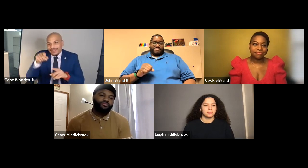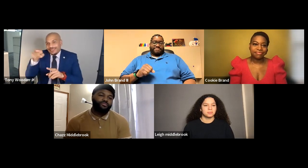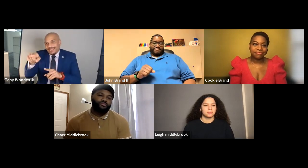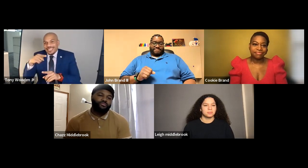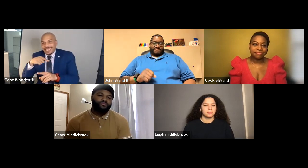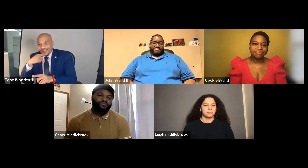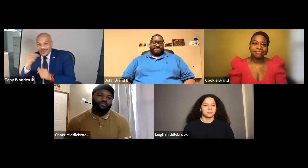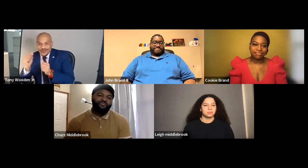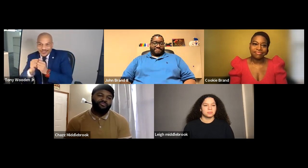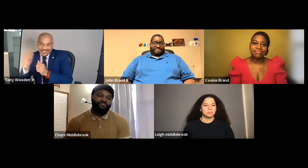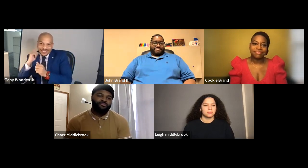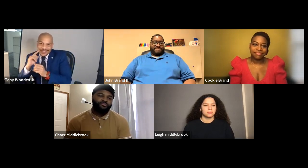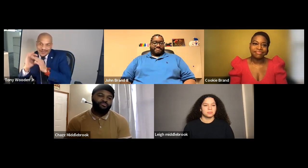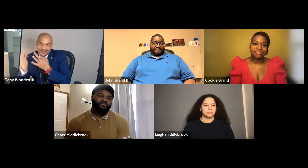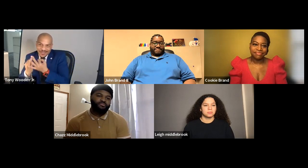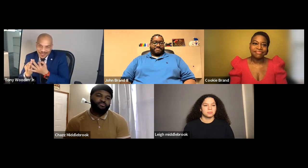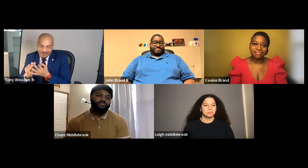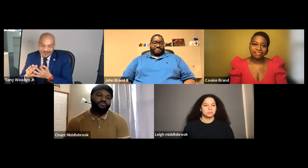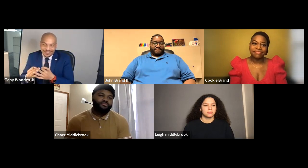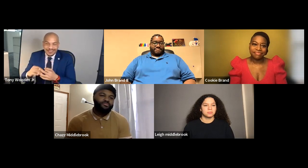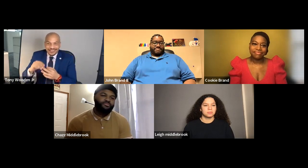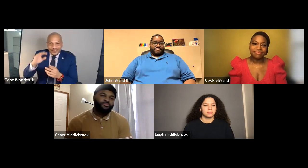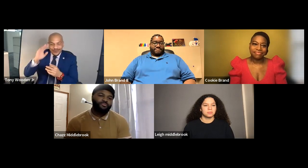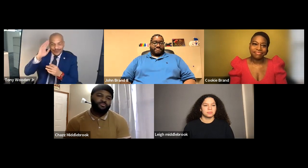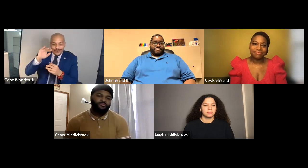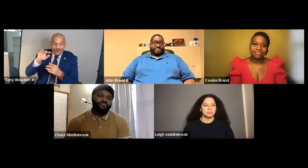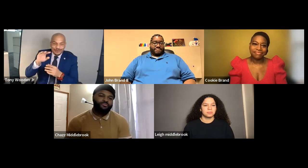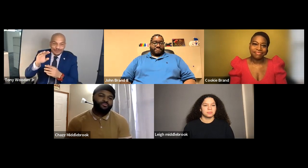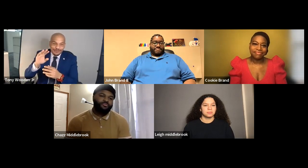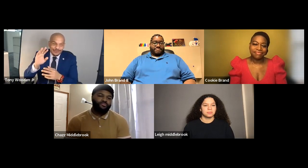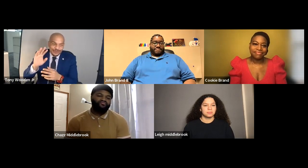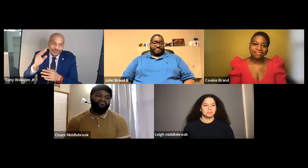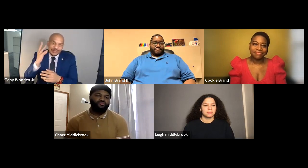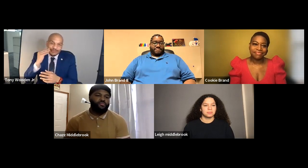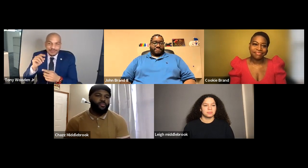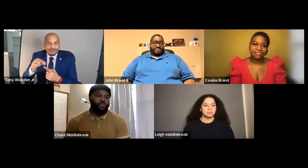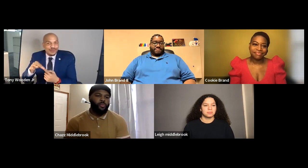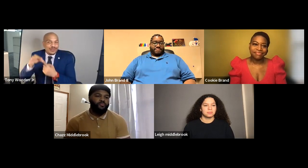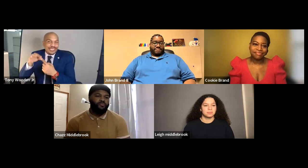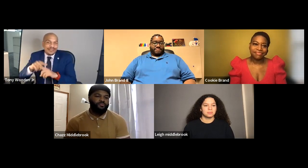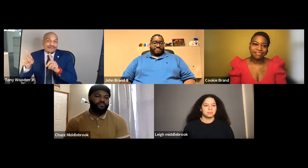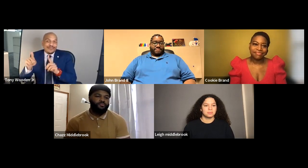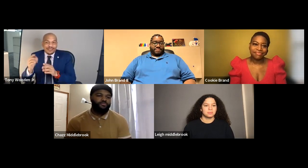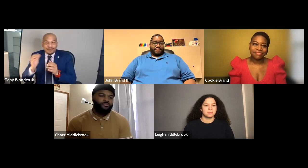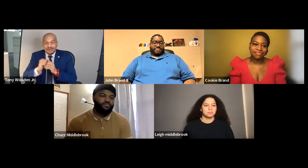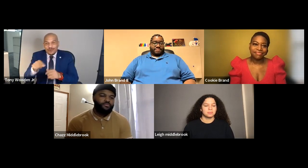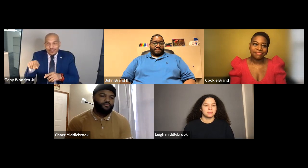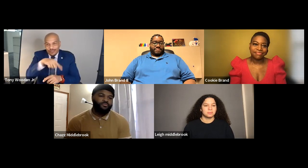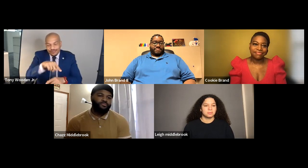you know, most deaf kids are raised by hearing families, and Chaz has had an interesting experience because he was raised as a hearing person in a deaf family. It's a